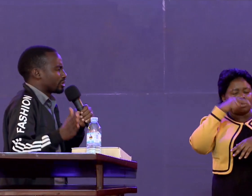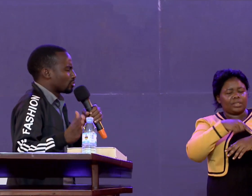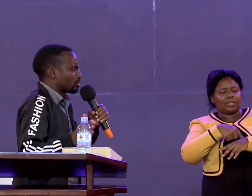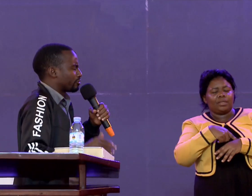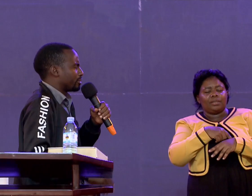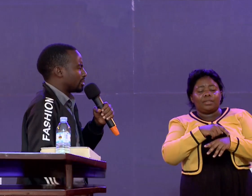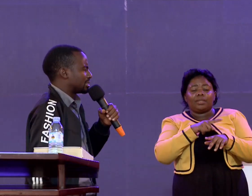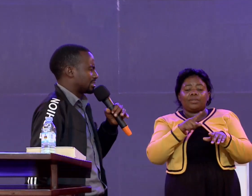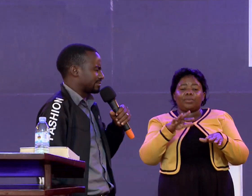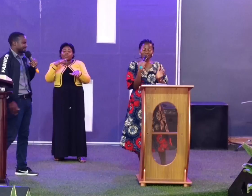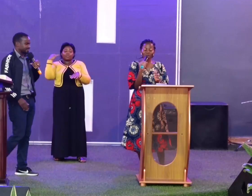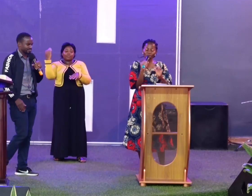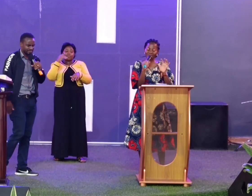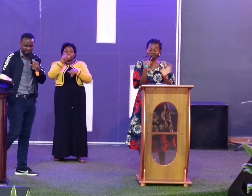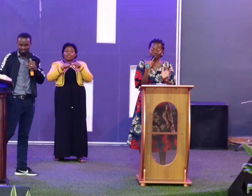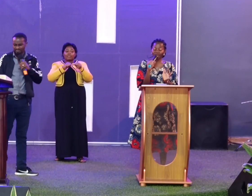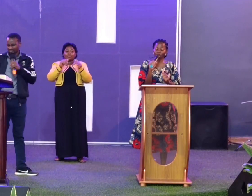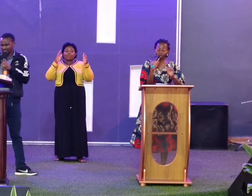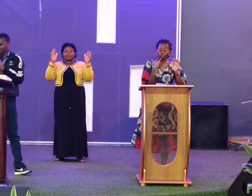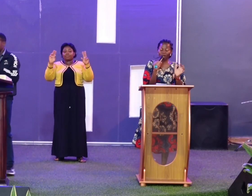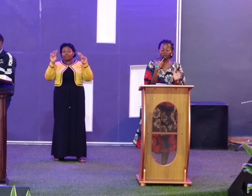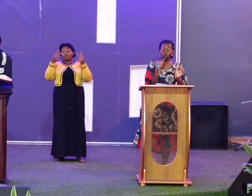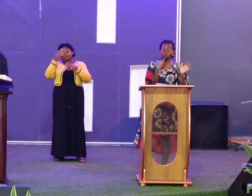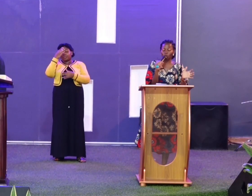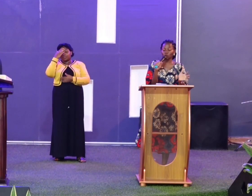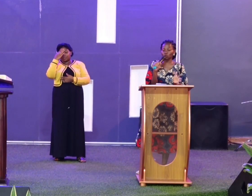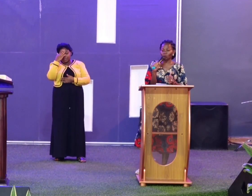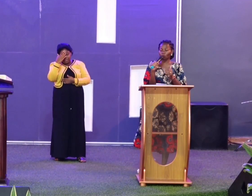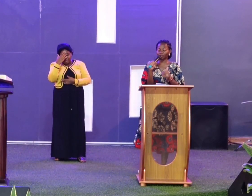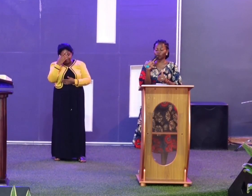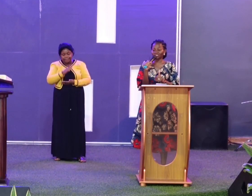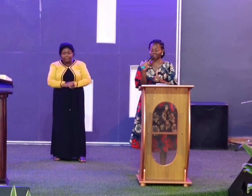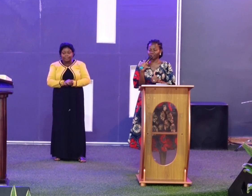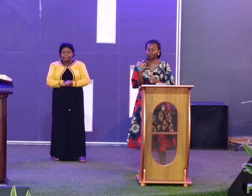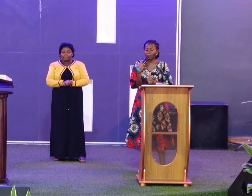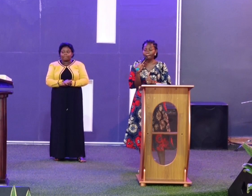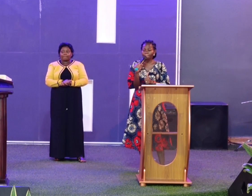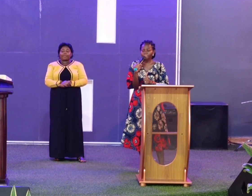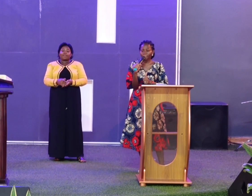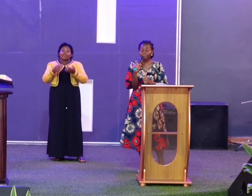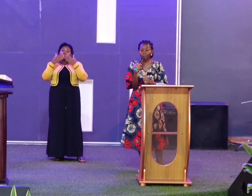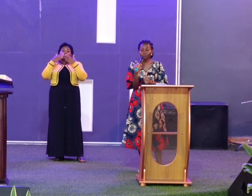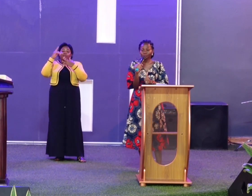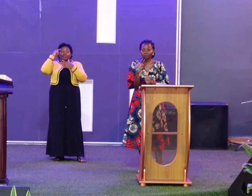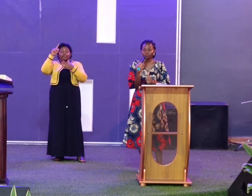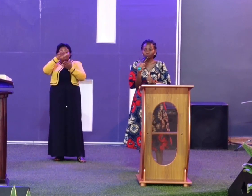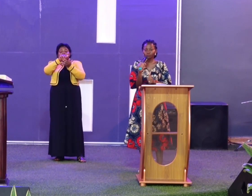about the great topic of humility. Tukwebaza kuraka sera kanoke tukwata ku mutwa omukulu agwo bwetowaze. And we thank you for the revelation